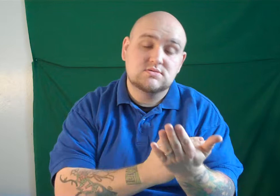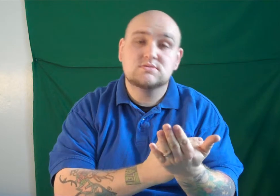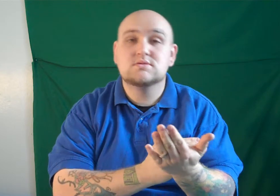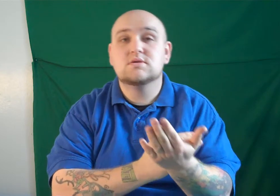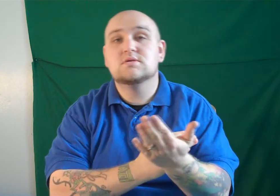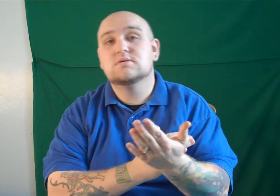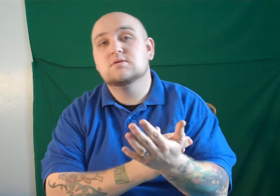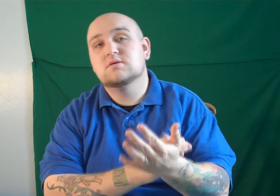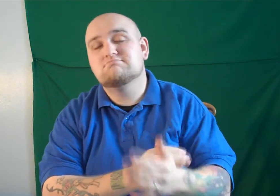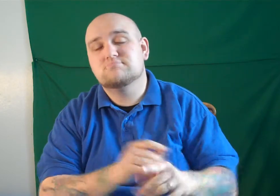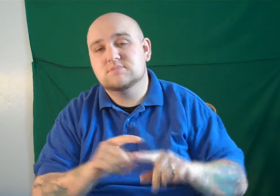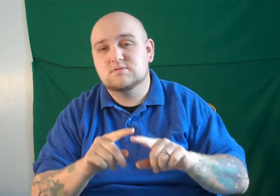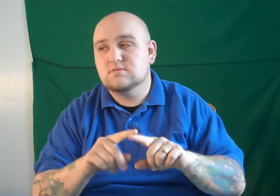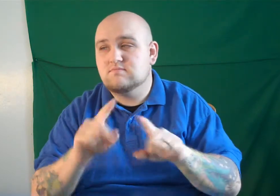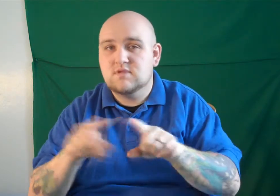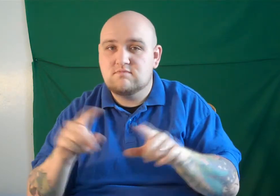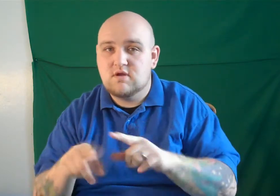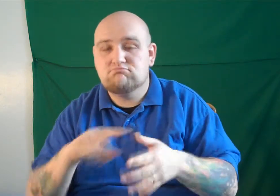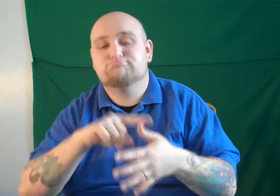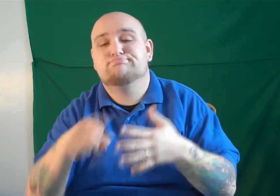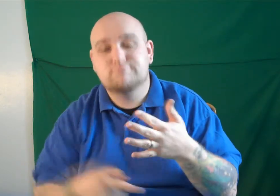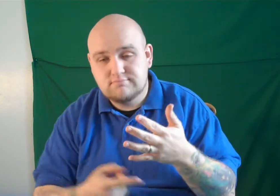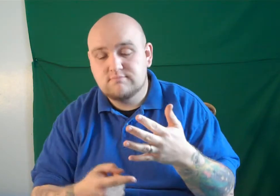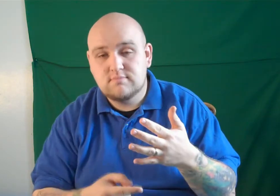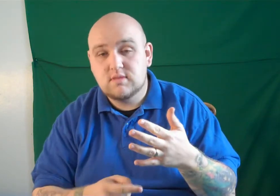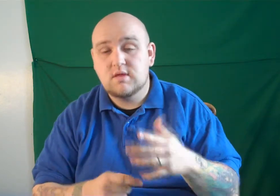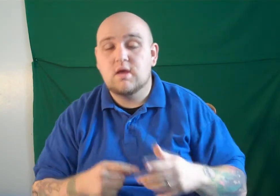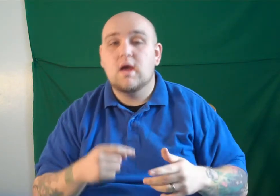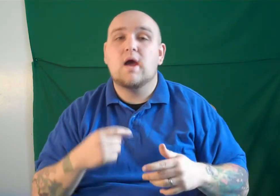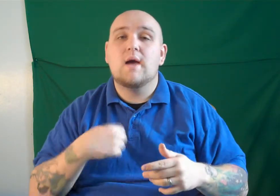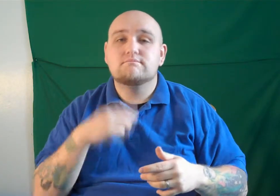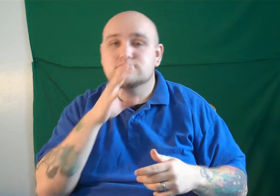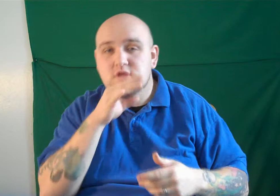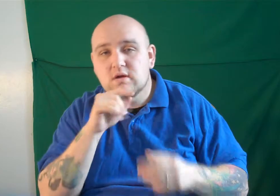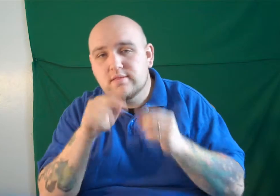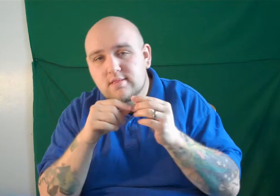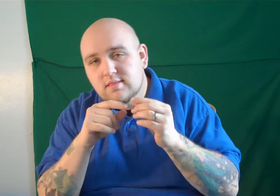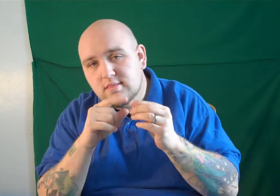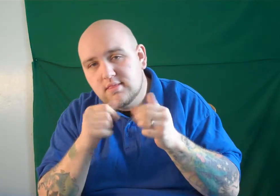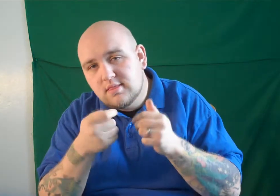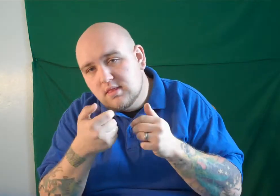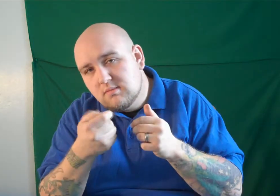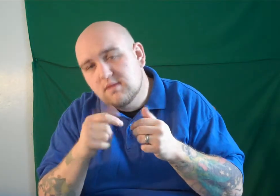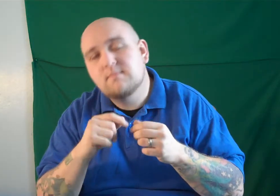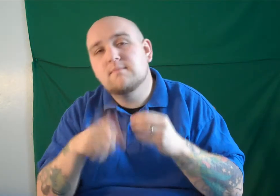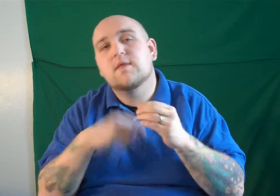in a couple of areas. So I'm going to kind of briefly go over those. But again, you'll want to download that information